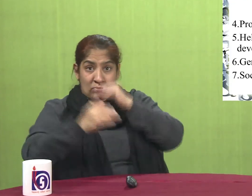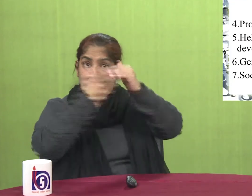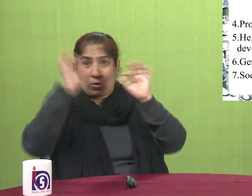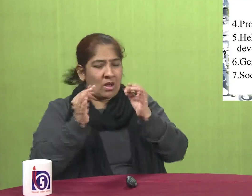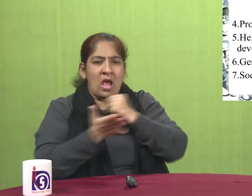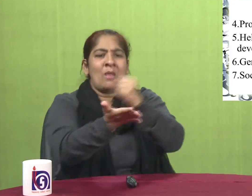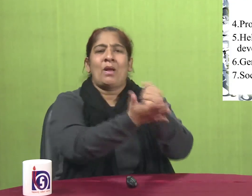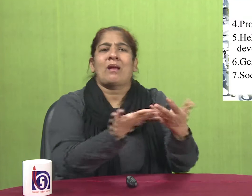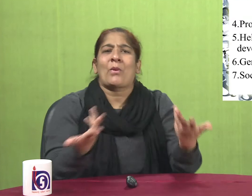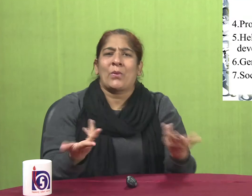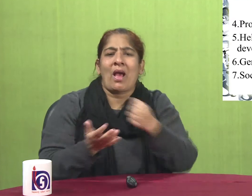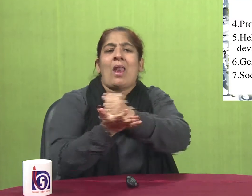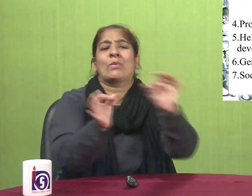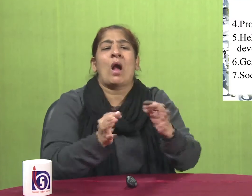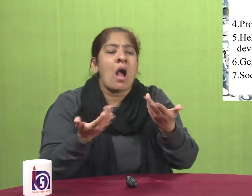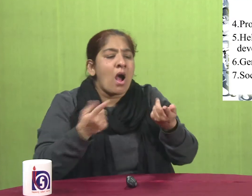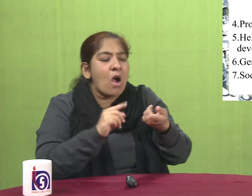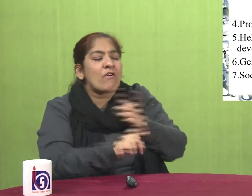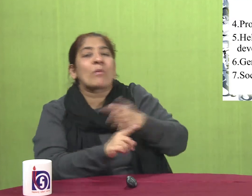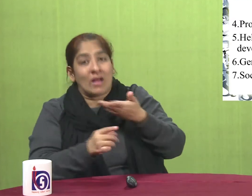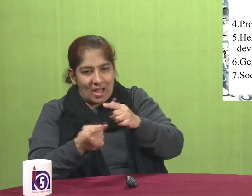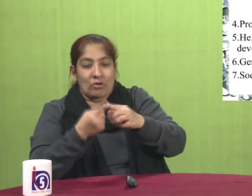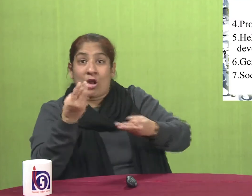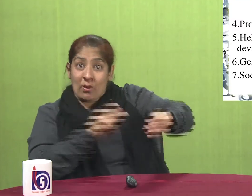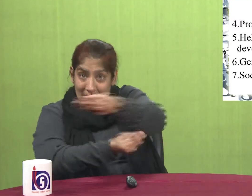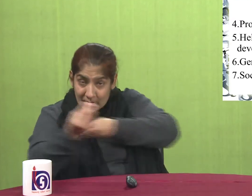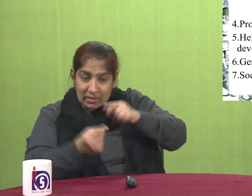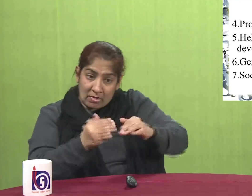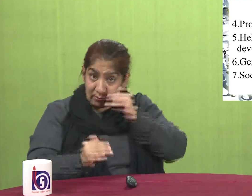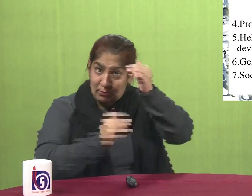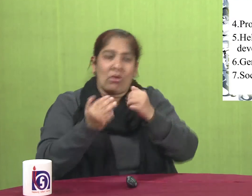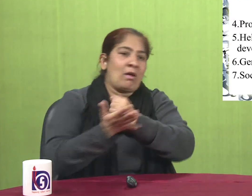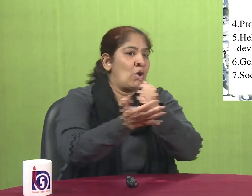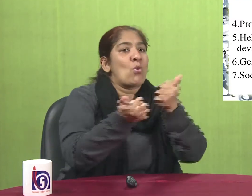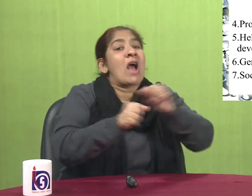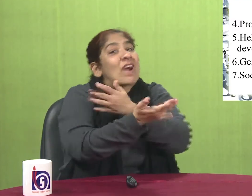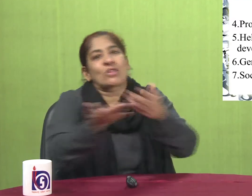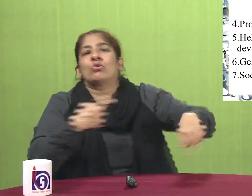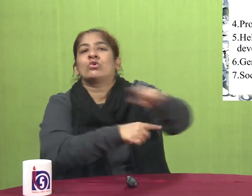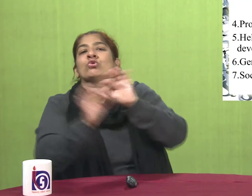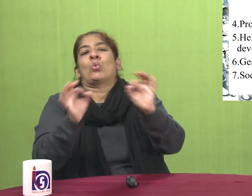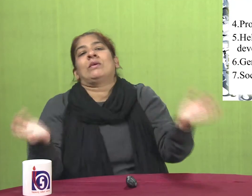insurance, there will be more and more economic development.